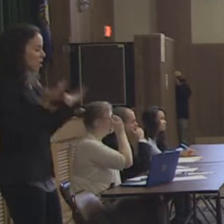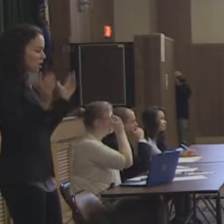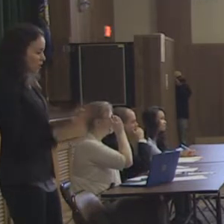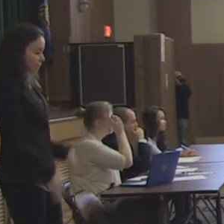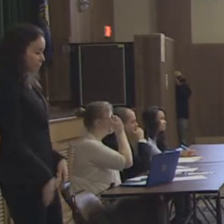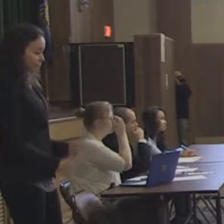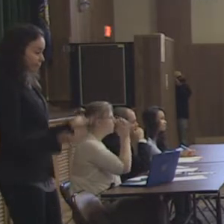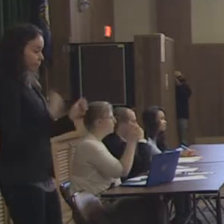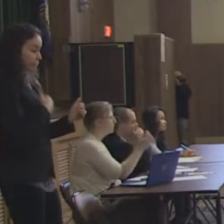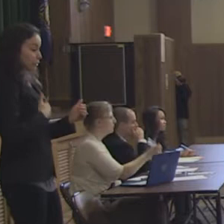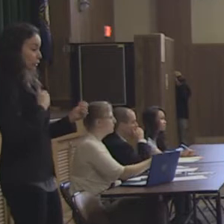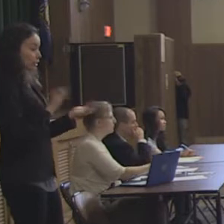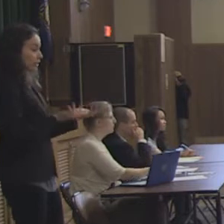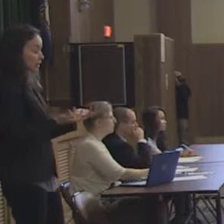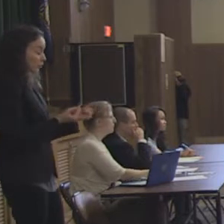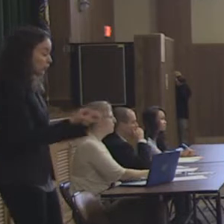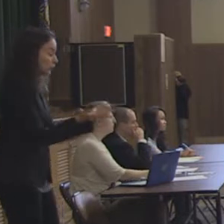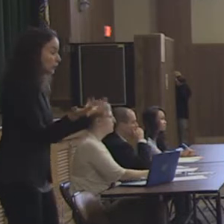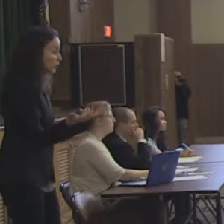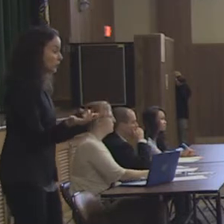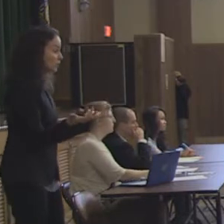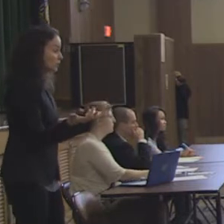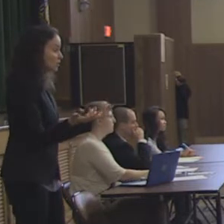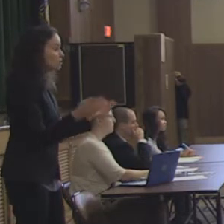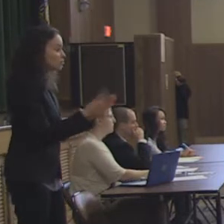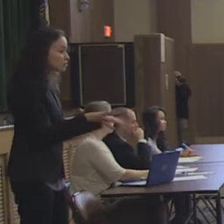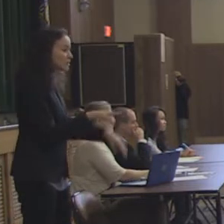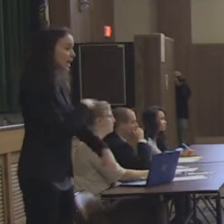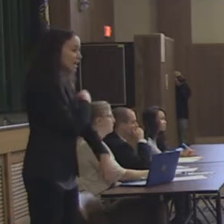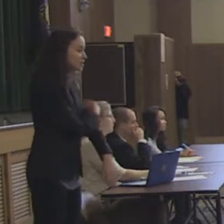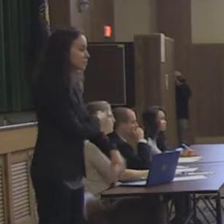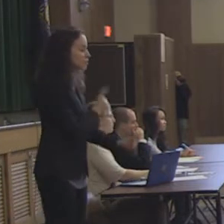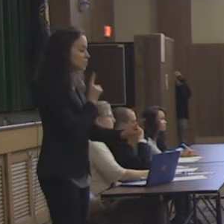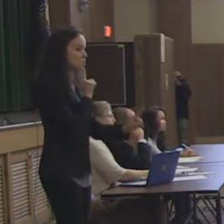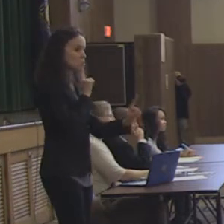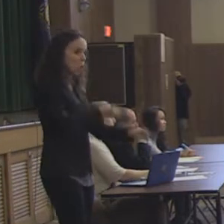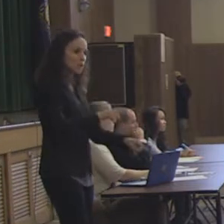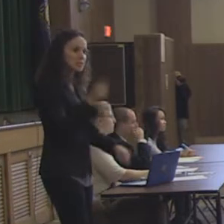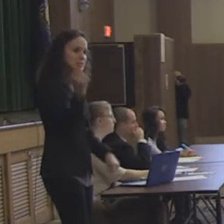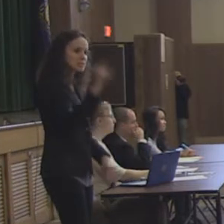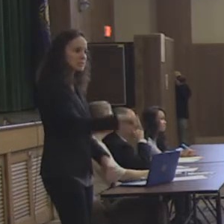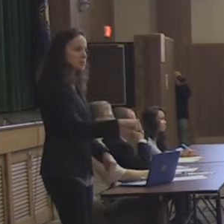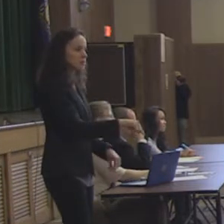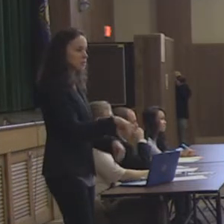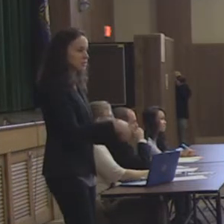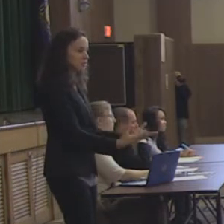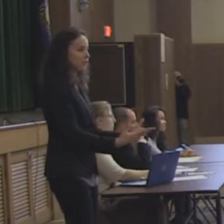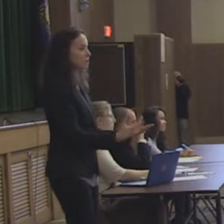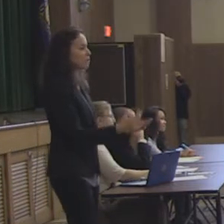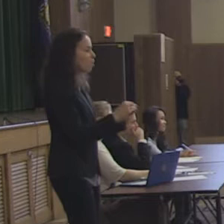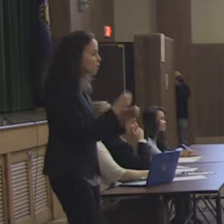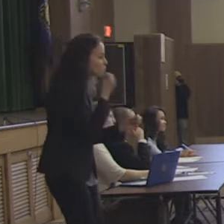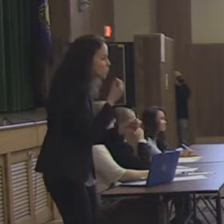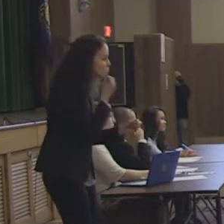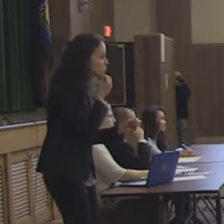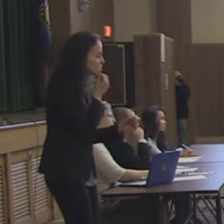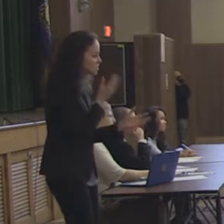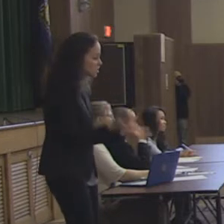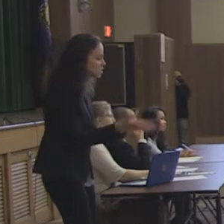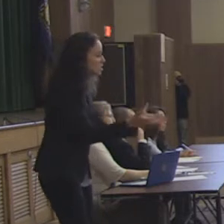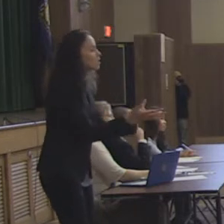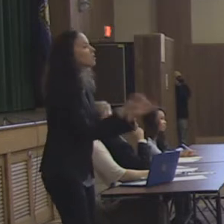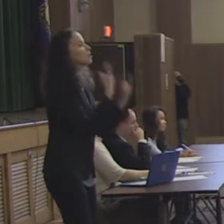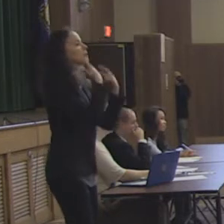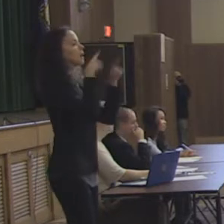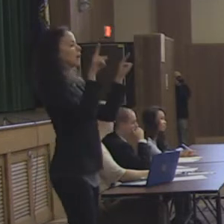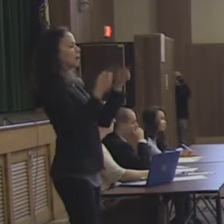here. That's not going to happen. Children's Hospital ordered him to give my son seconds, and he started gaining